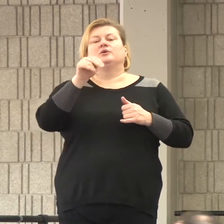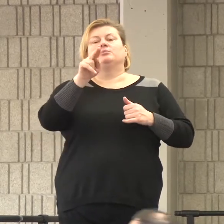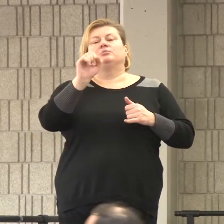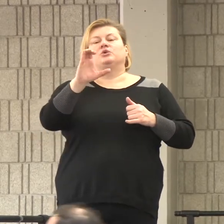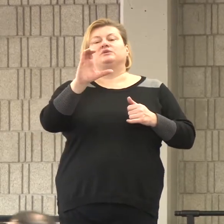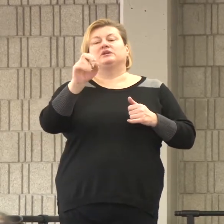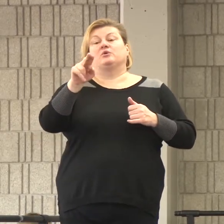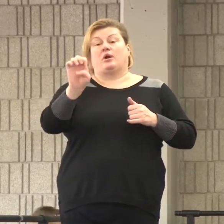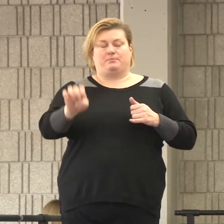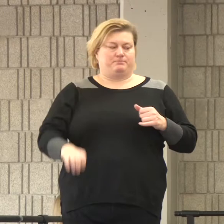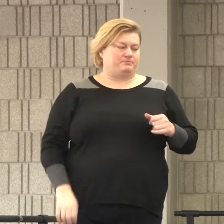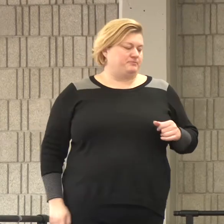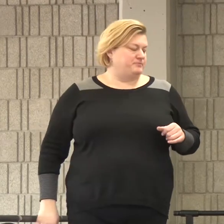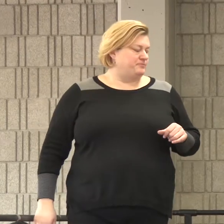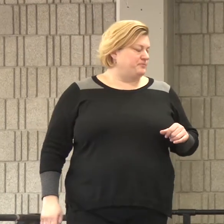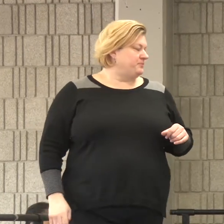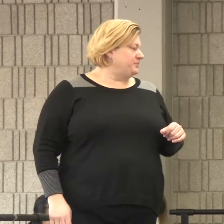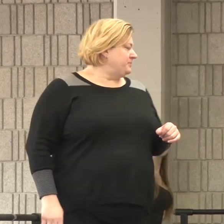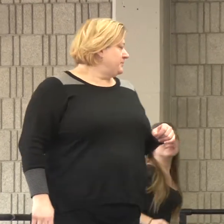welcome.